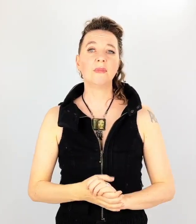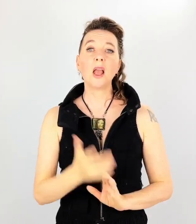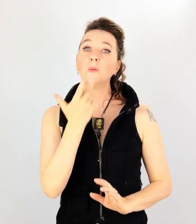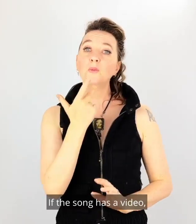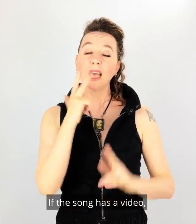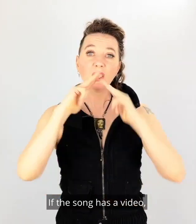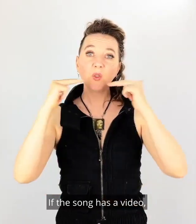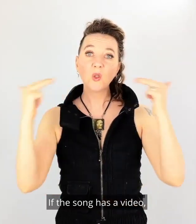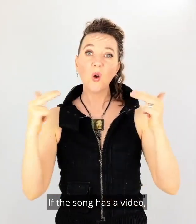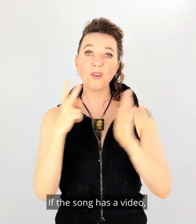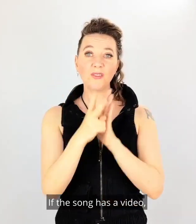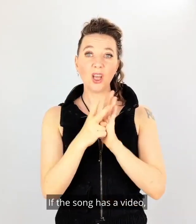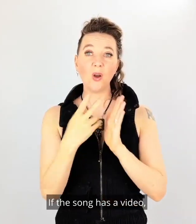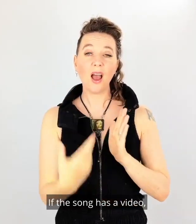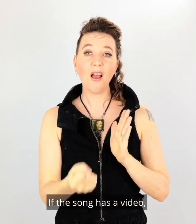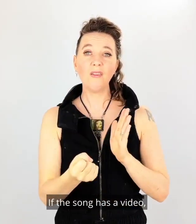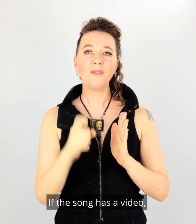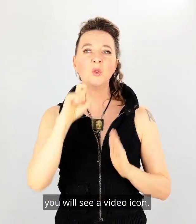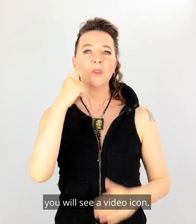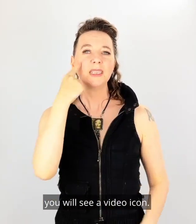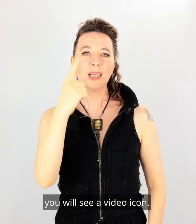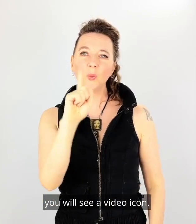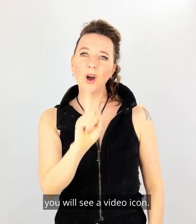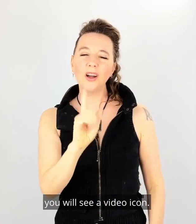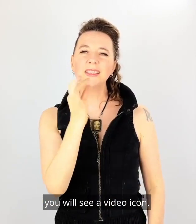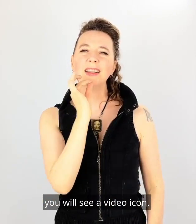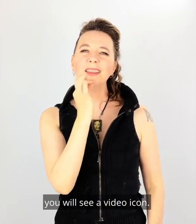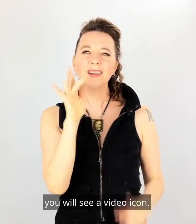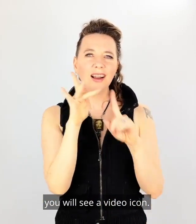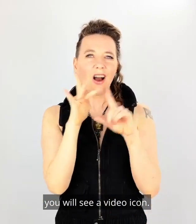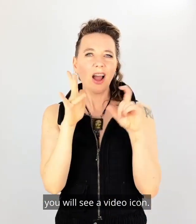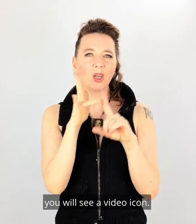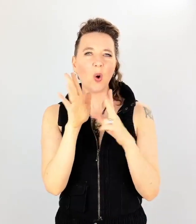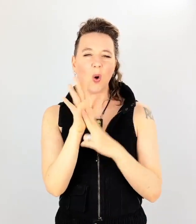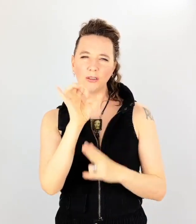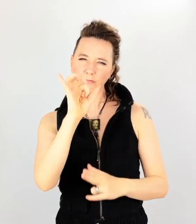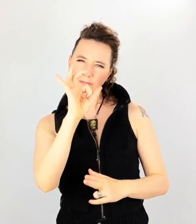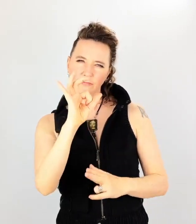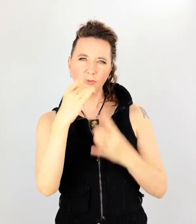If the song has a video, you will see a video icon.